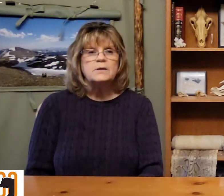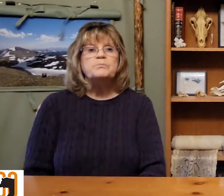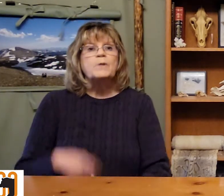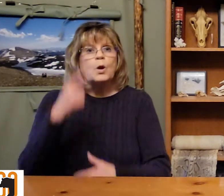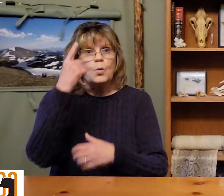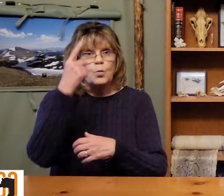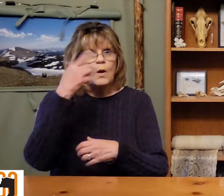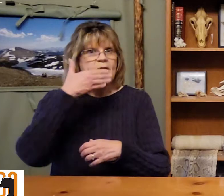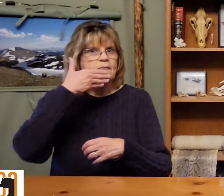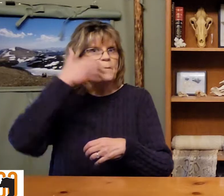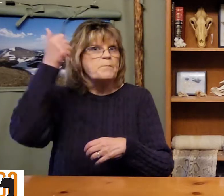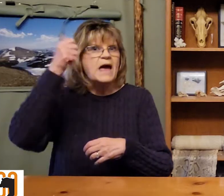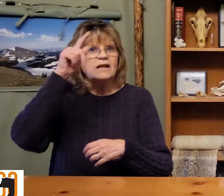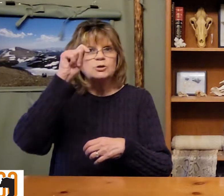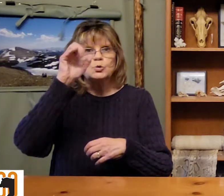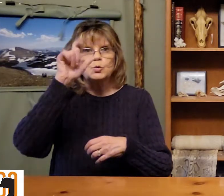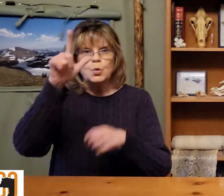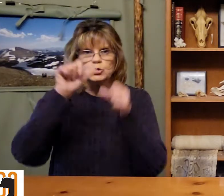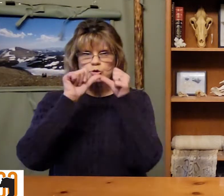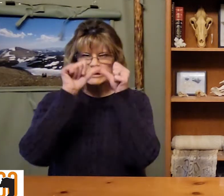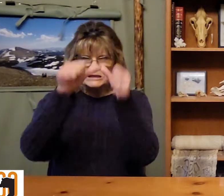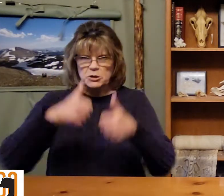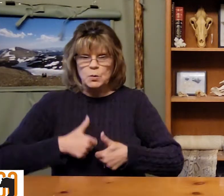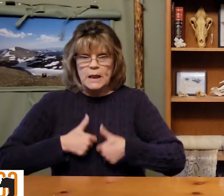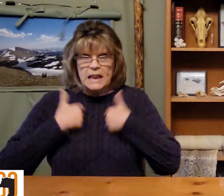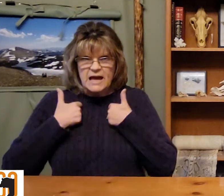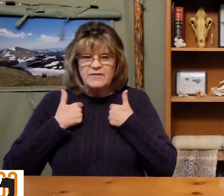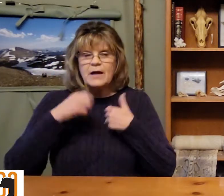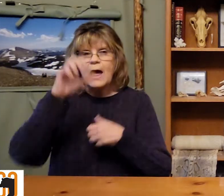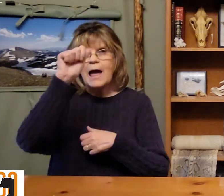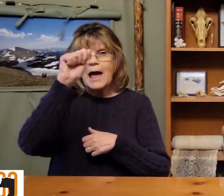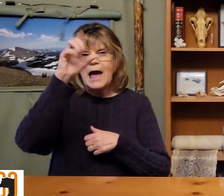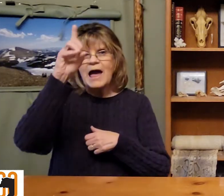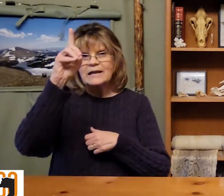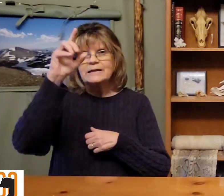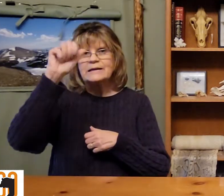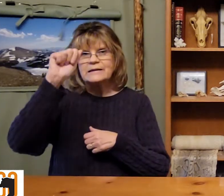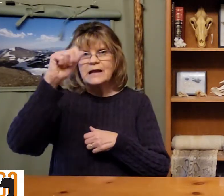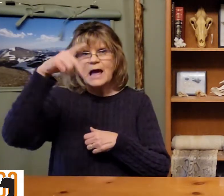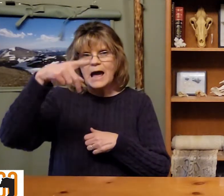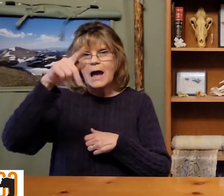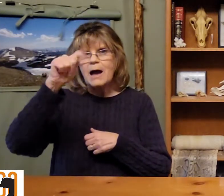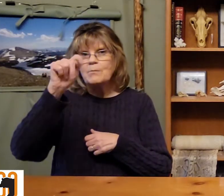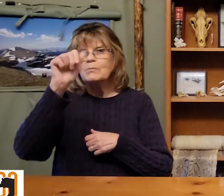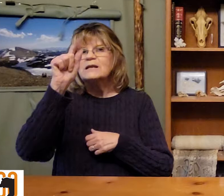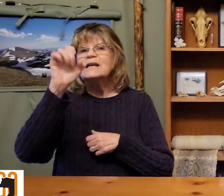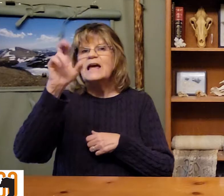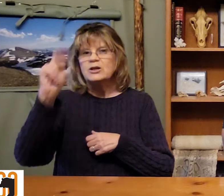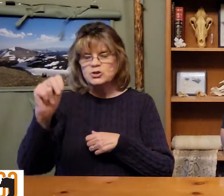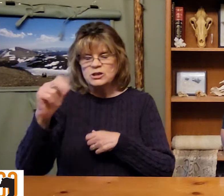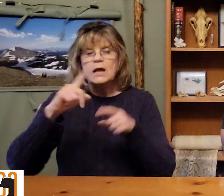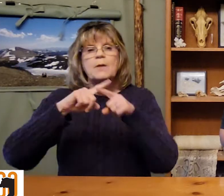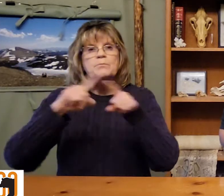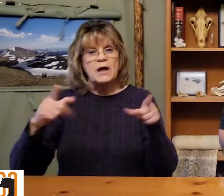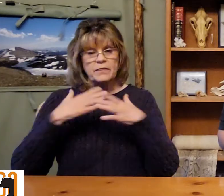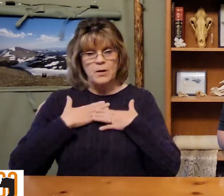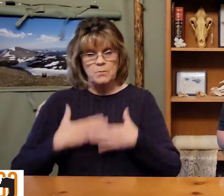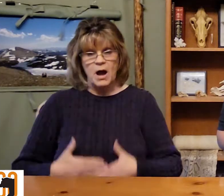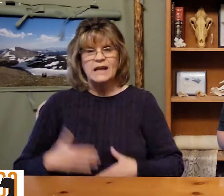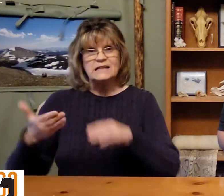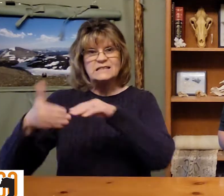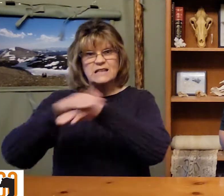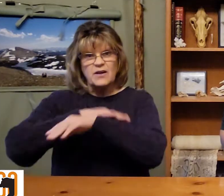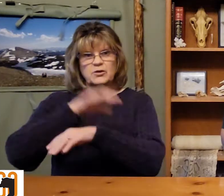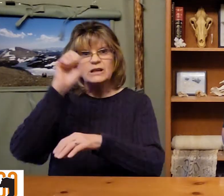One of their best tools for survival, which are also called adaptations, are the fact that their body is covered in